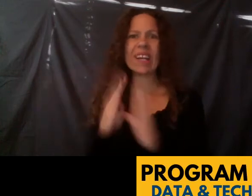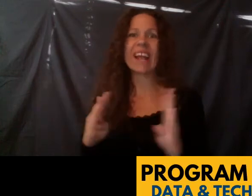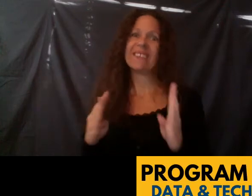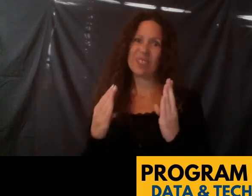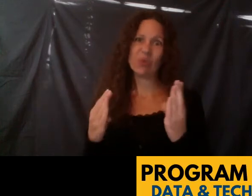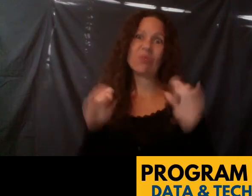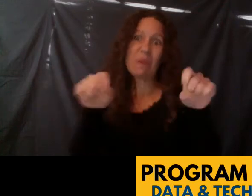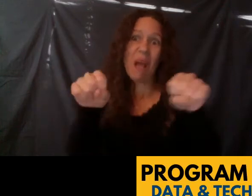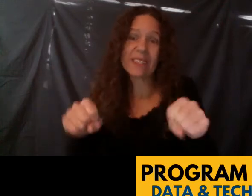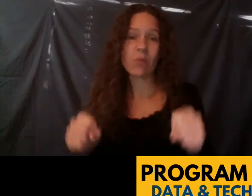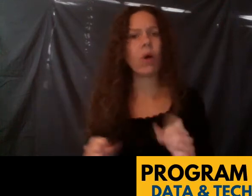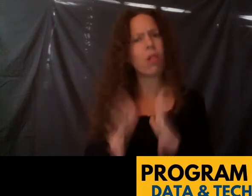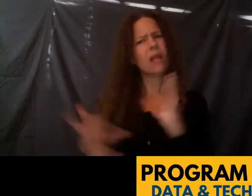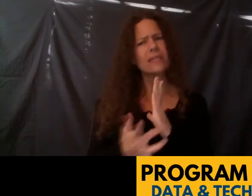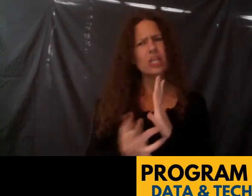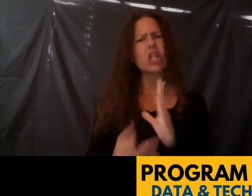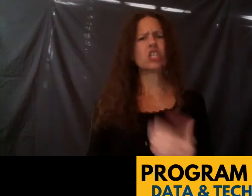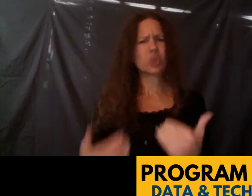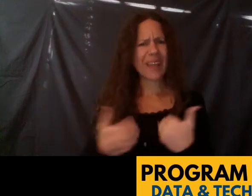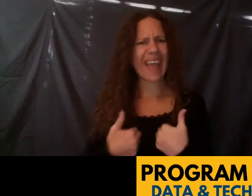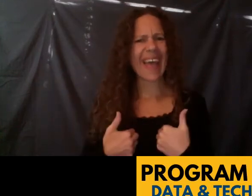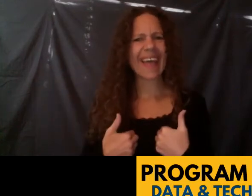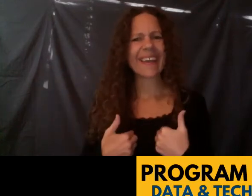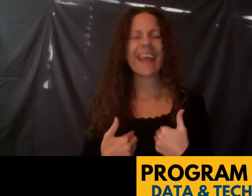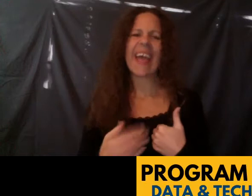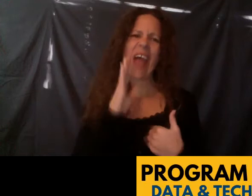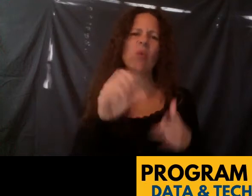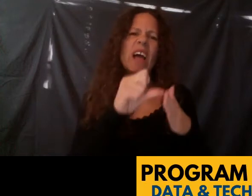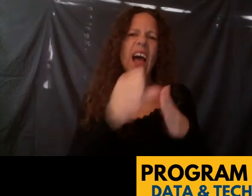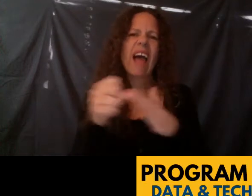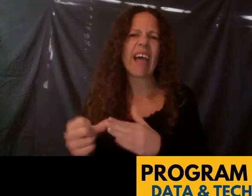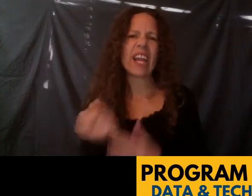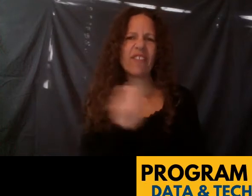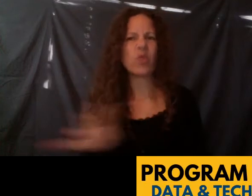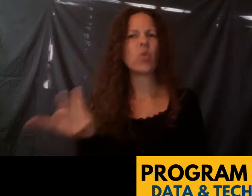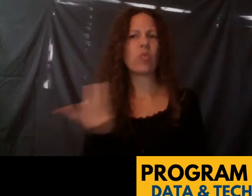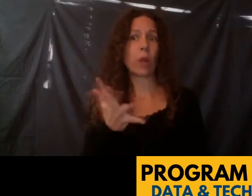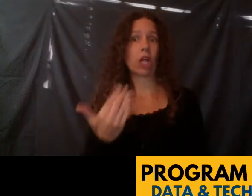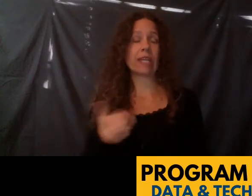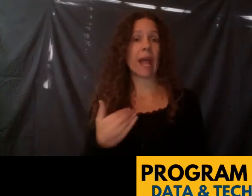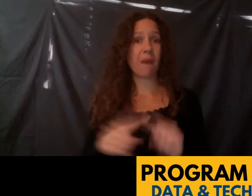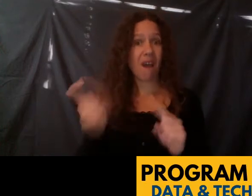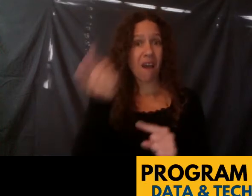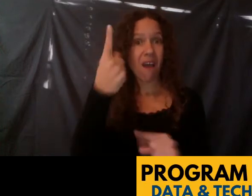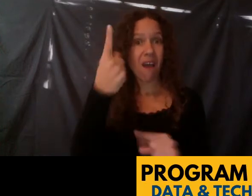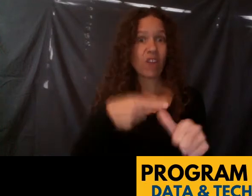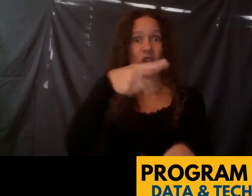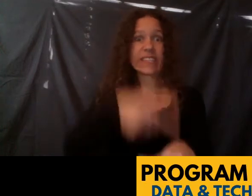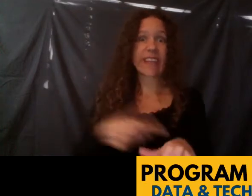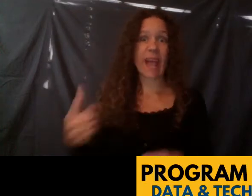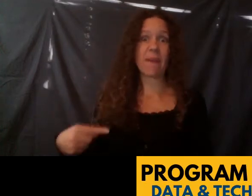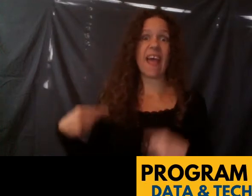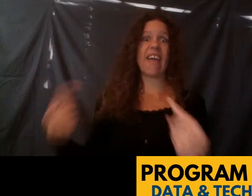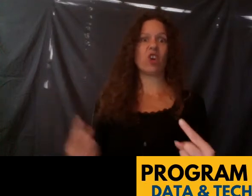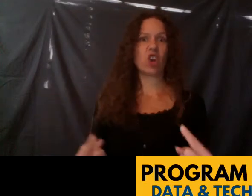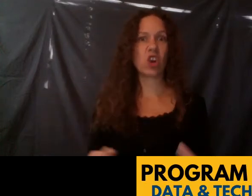technology first, which are listed here on the slide, and I'm just going to highlight a couple of them. For the first time ever, we used both a compliance call